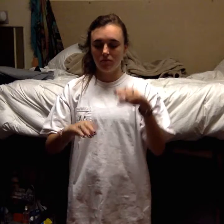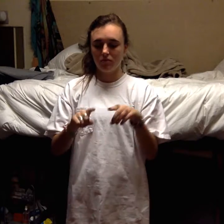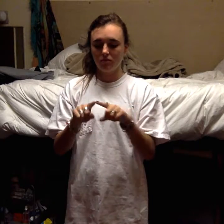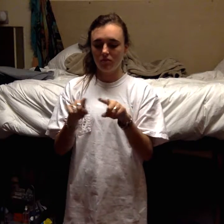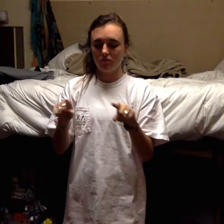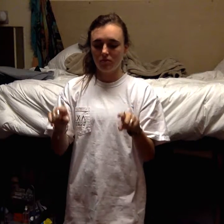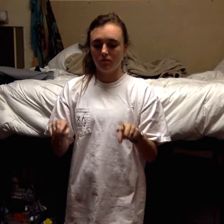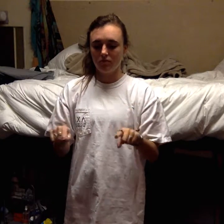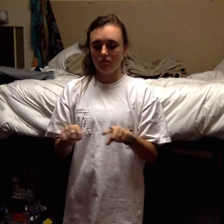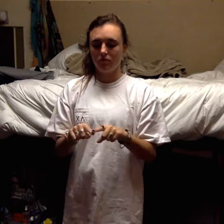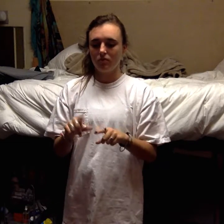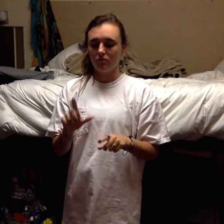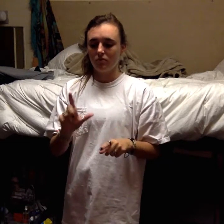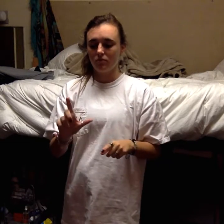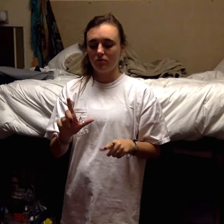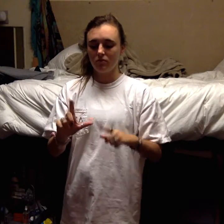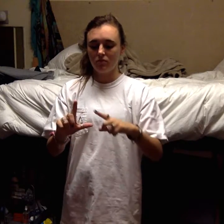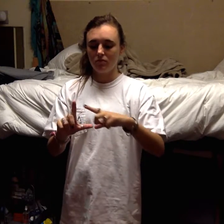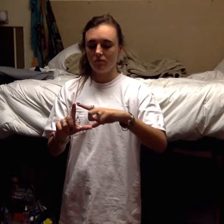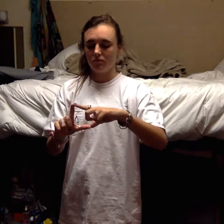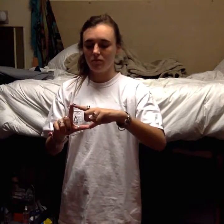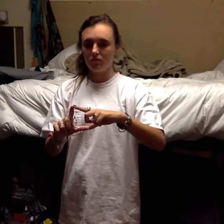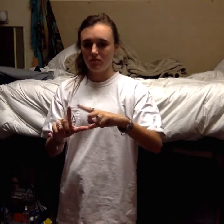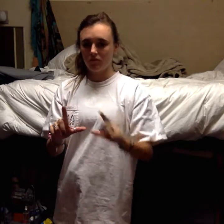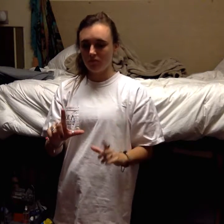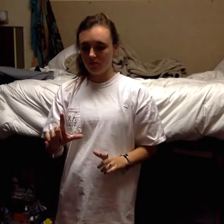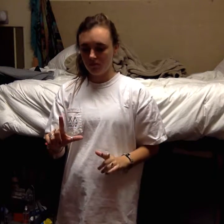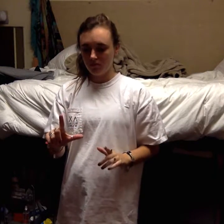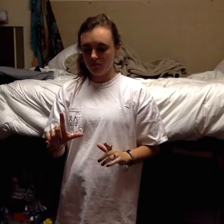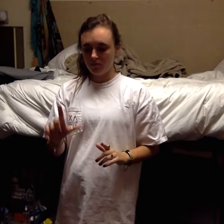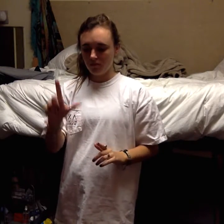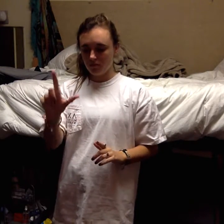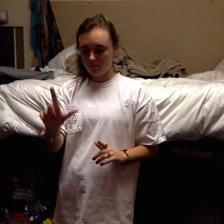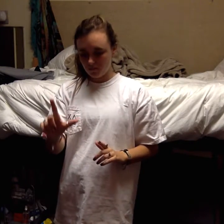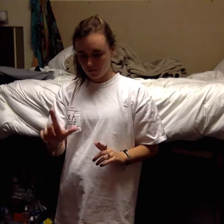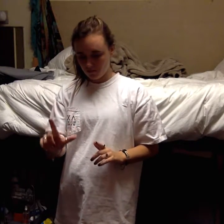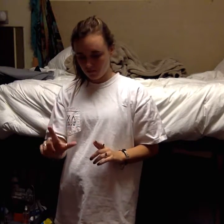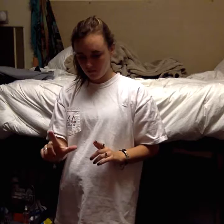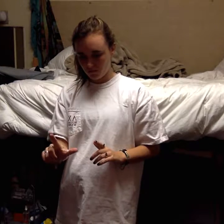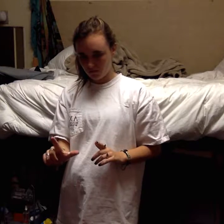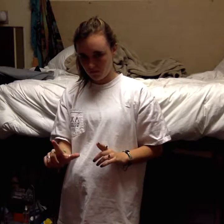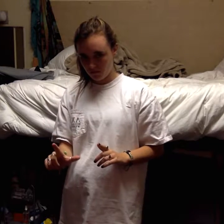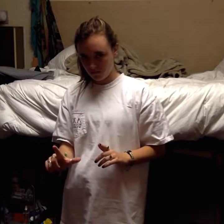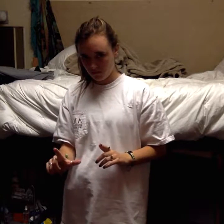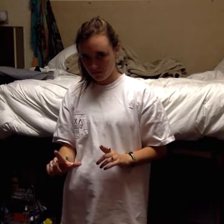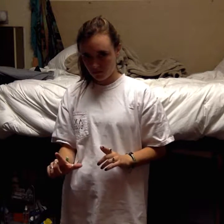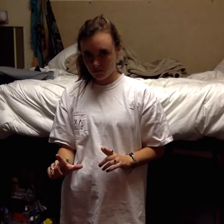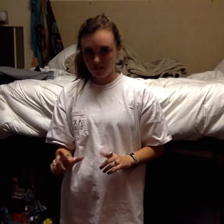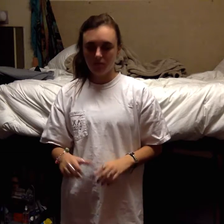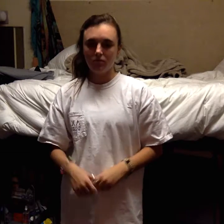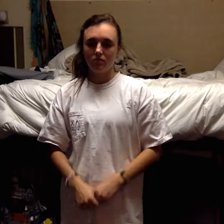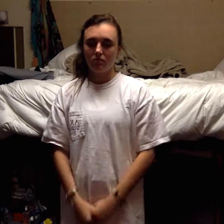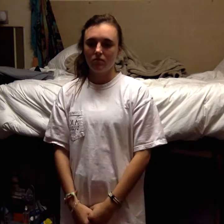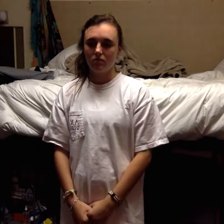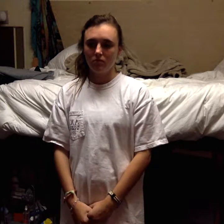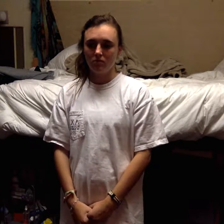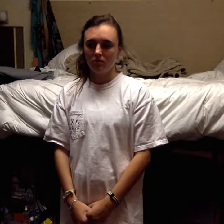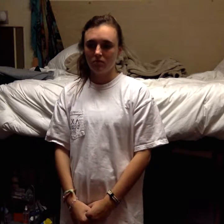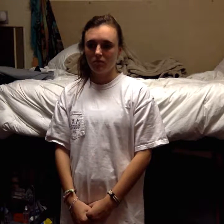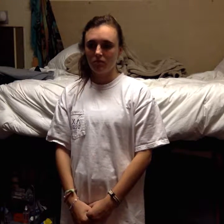Okay. Now you're going to slide the triangle down. Watch me. I'm going to slide this triangle down